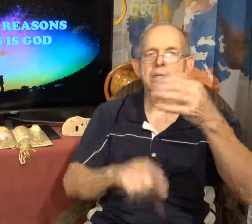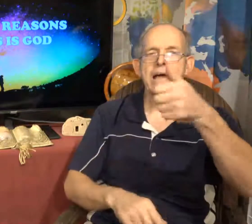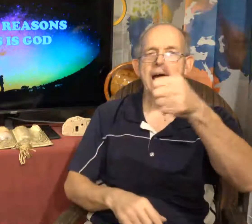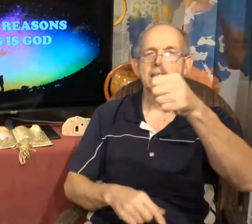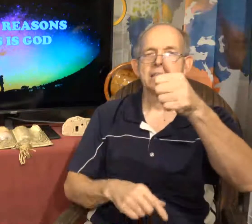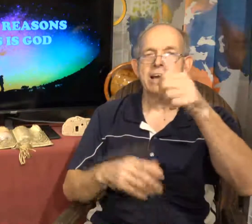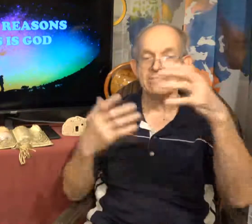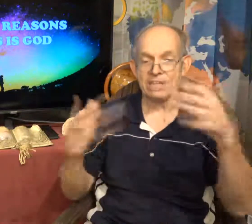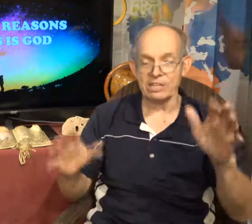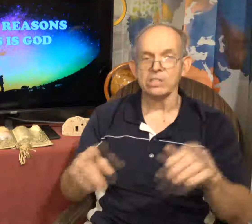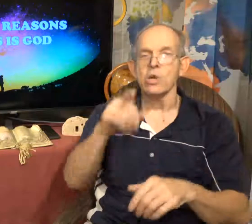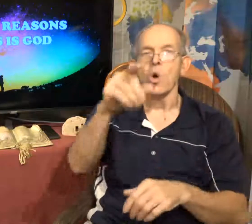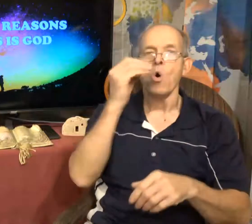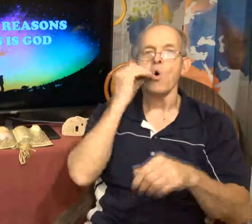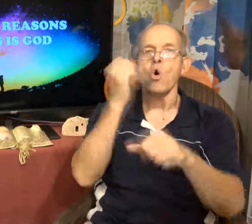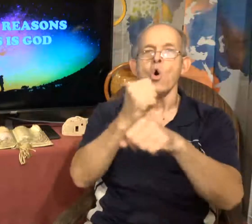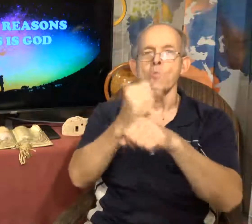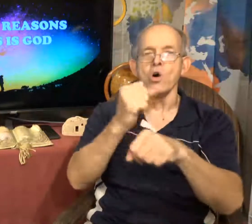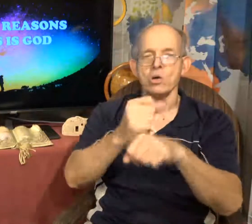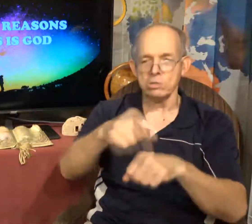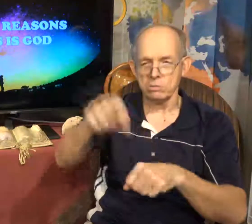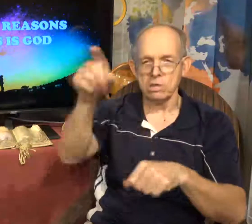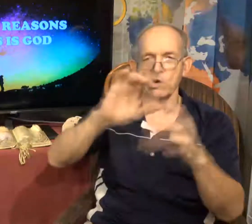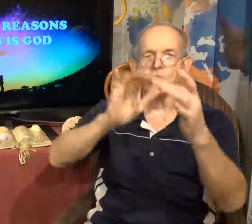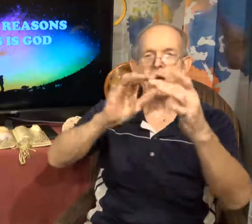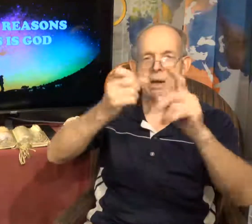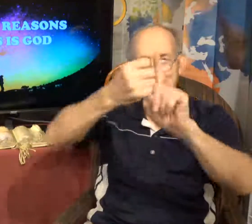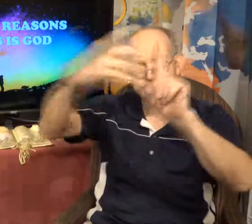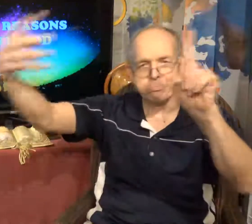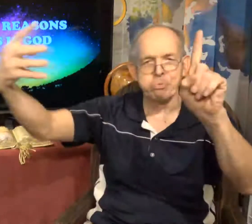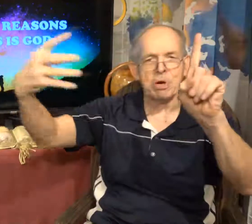ten. Faith over internet.